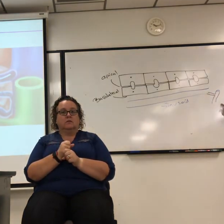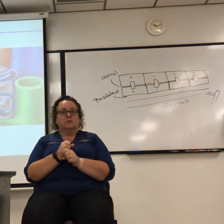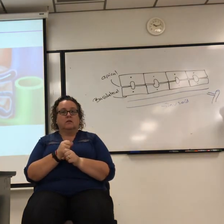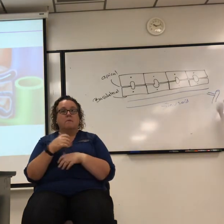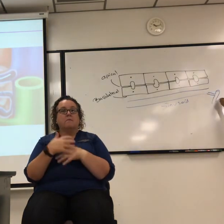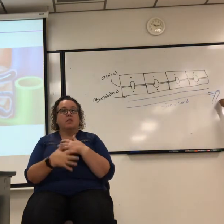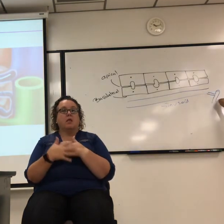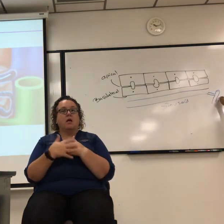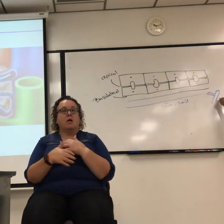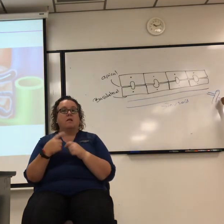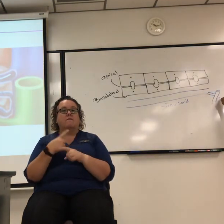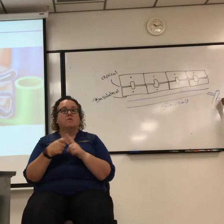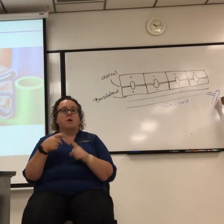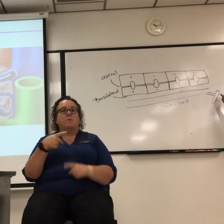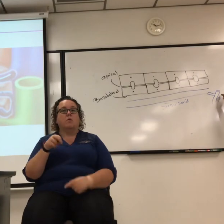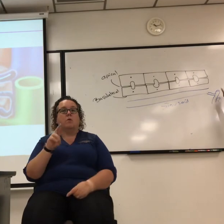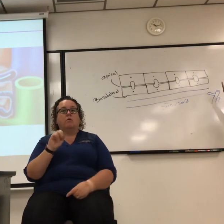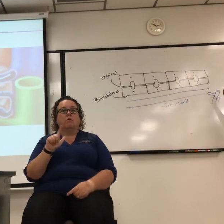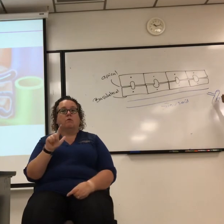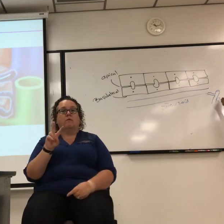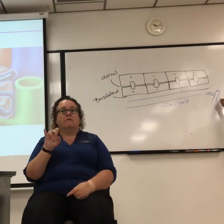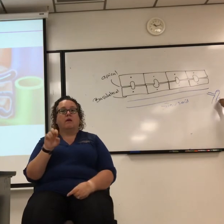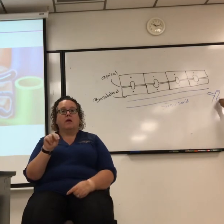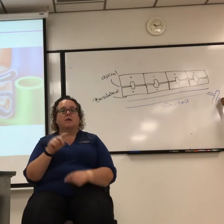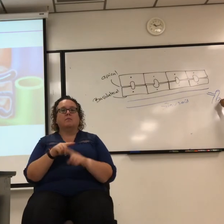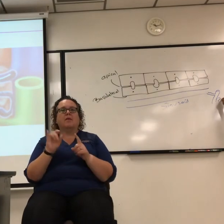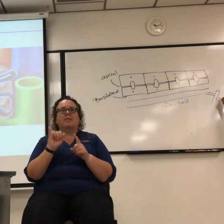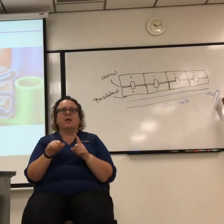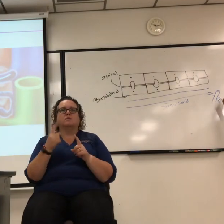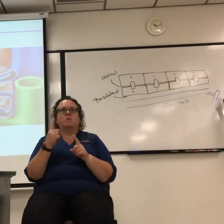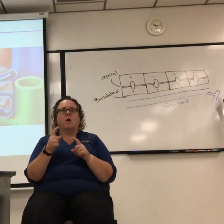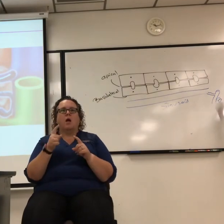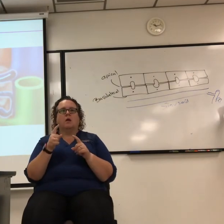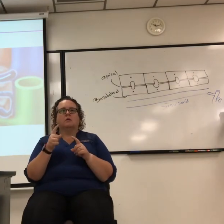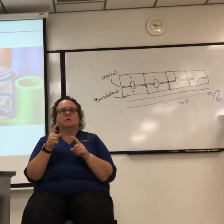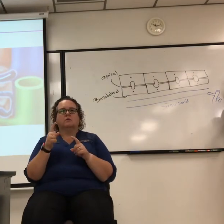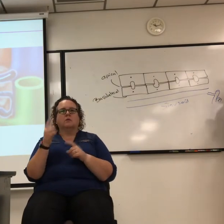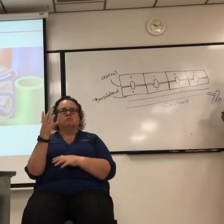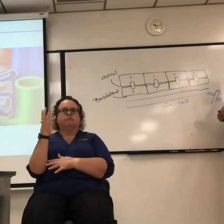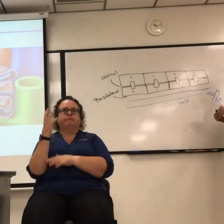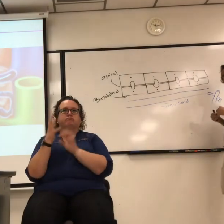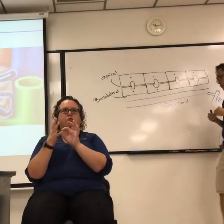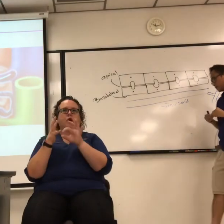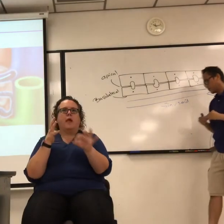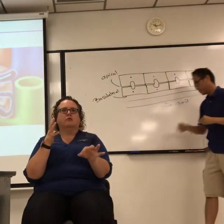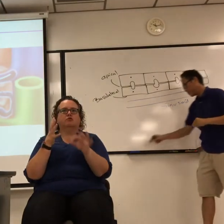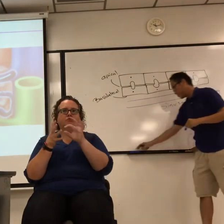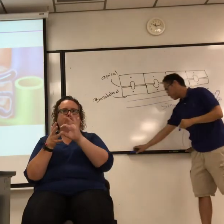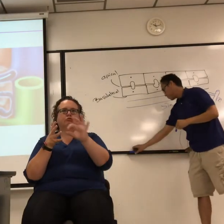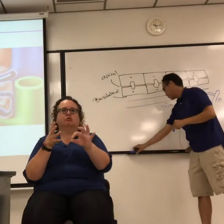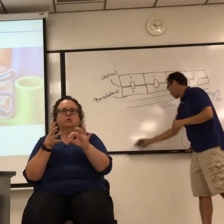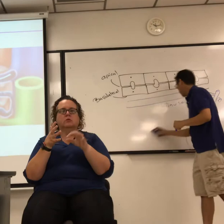blood from portal vein, or this is a branch of the portal vein. I'll just say portal blood.